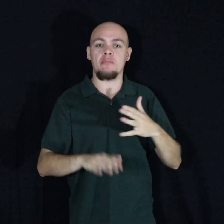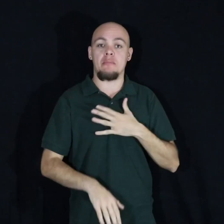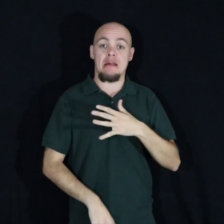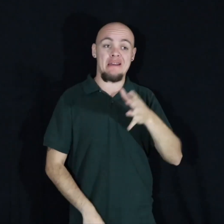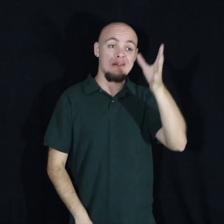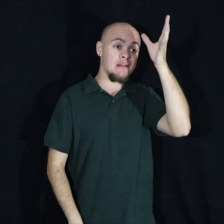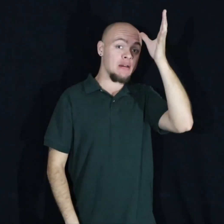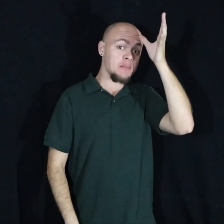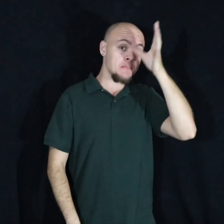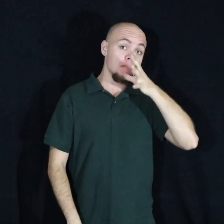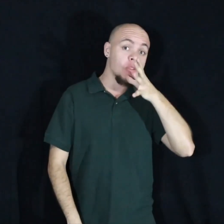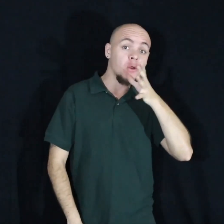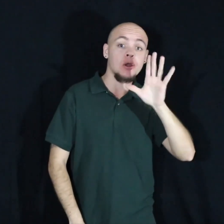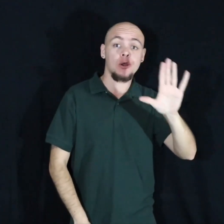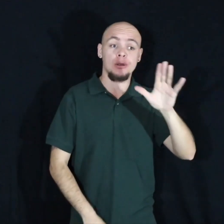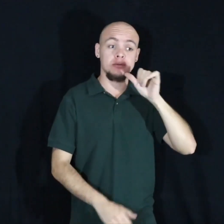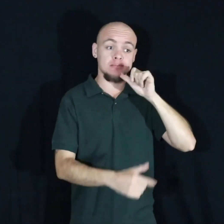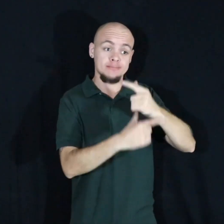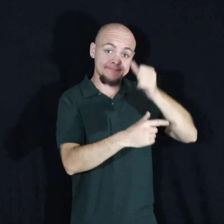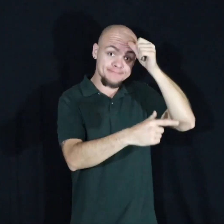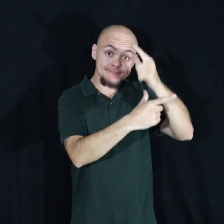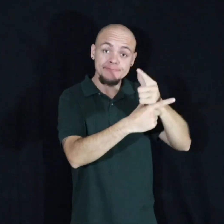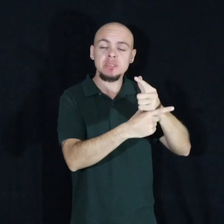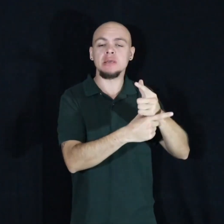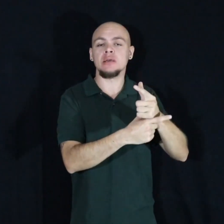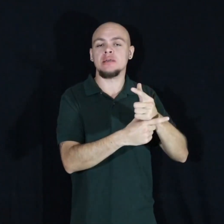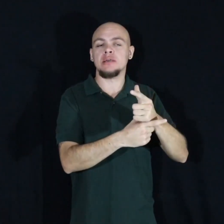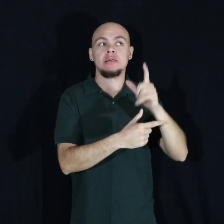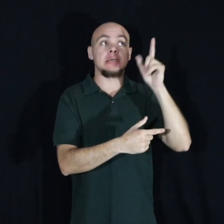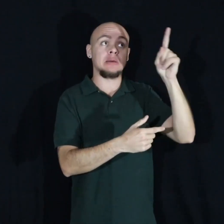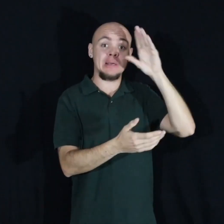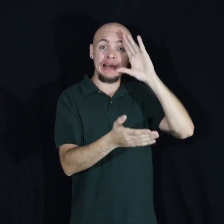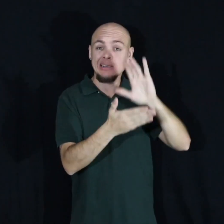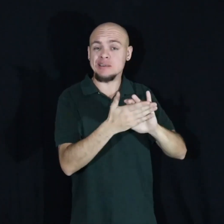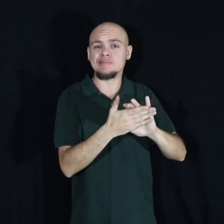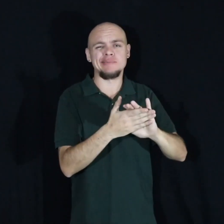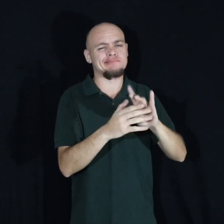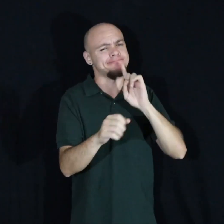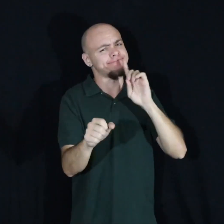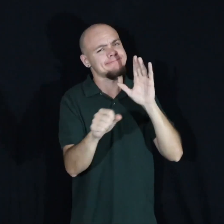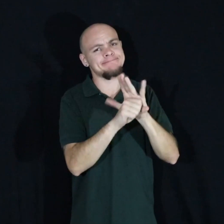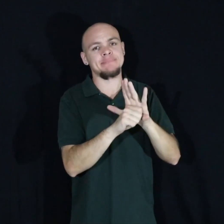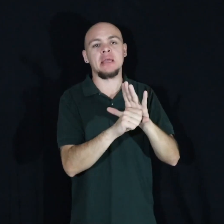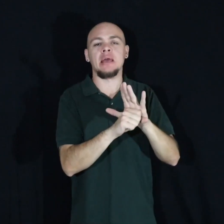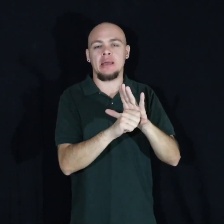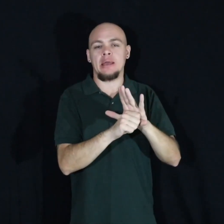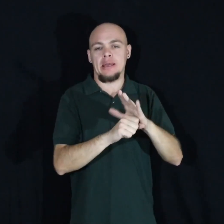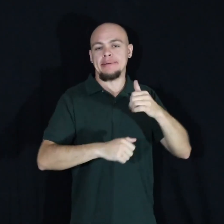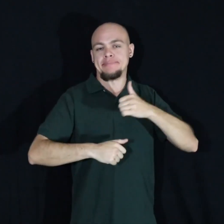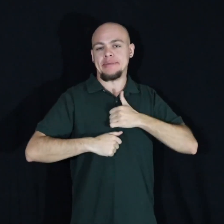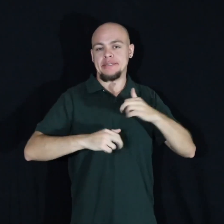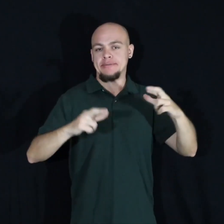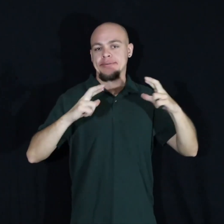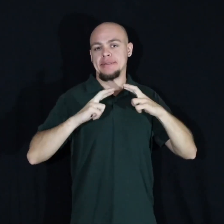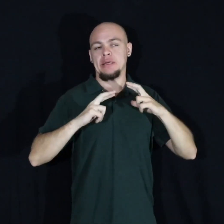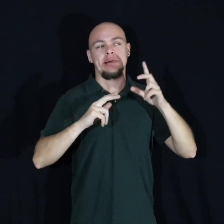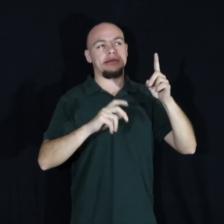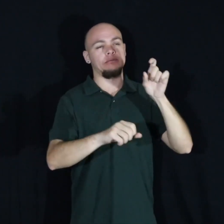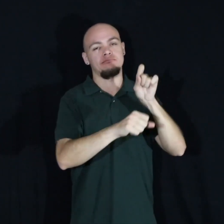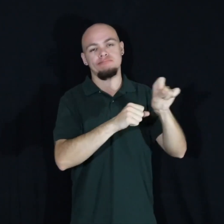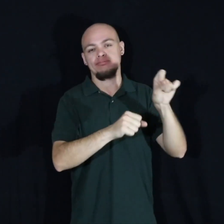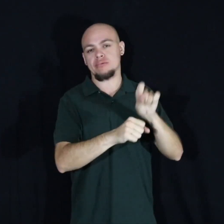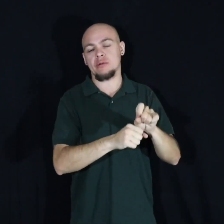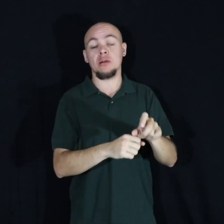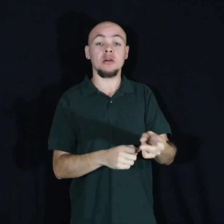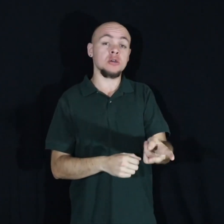2 siblings, a committed husband, a veteran, and the epitome of a hard worker.